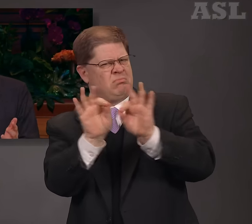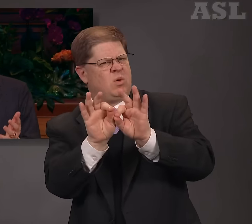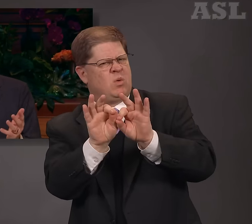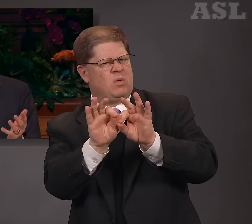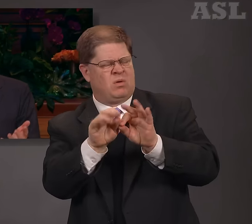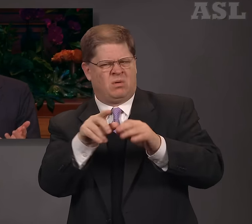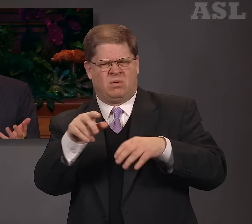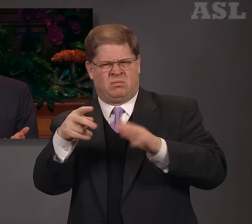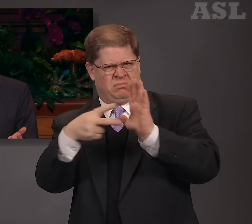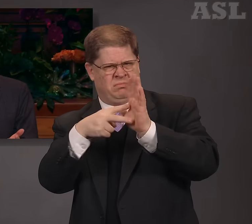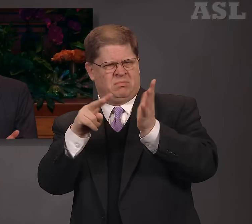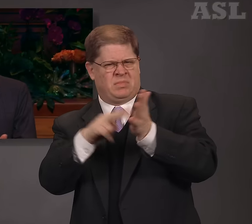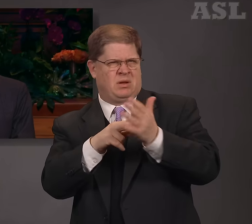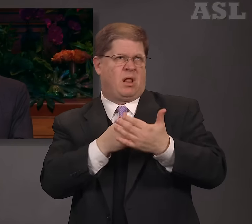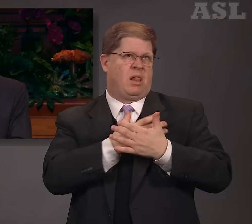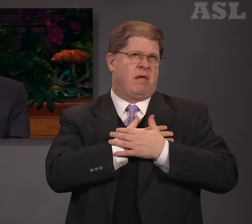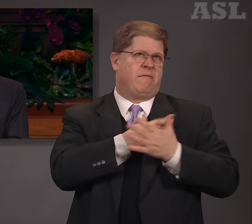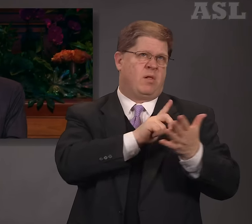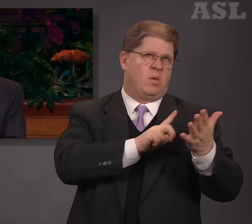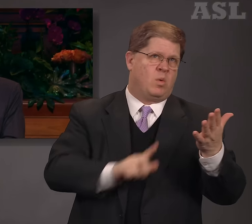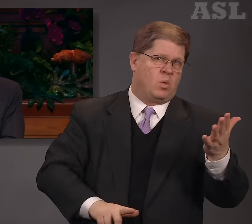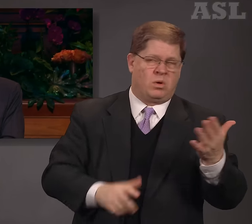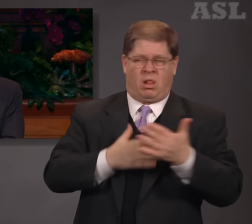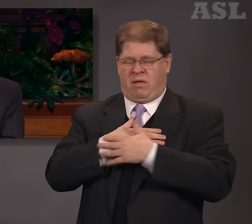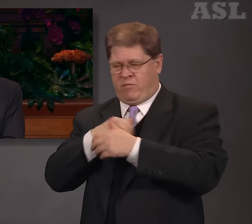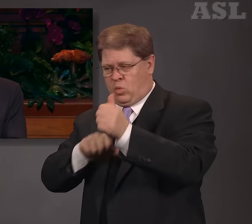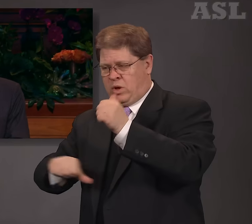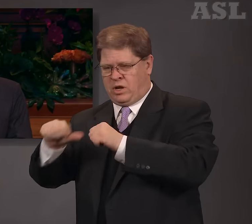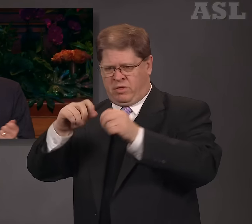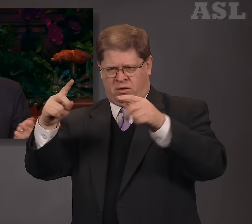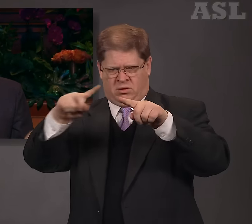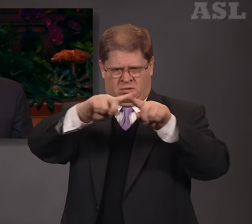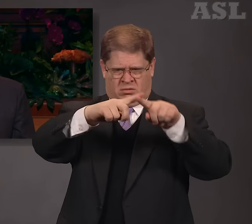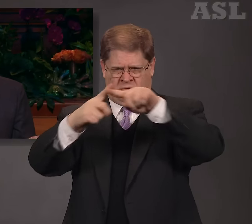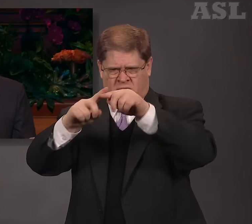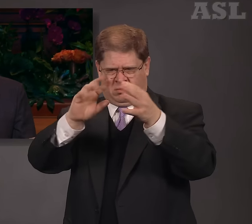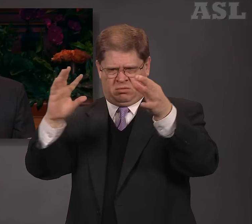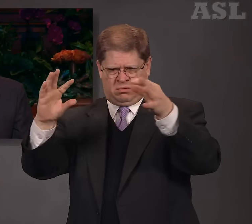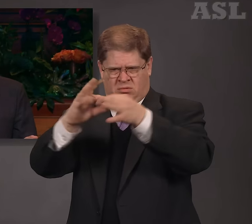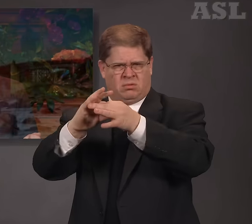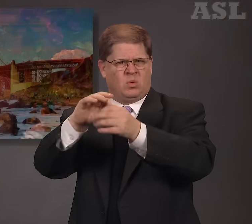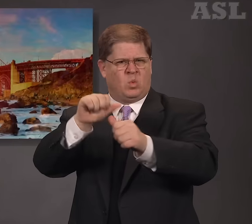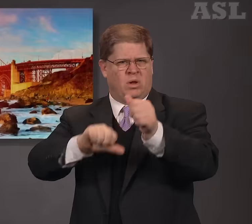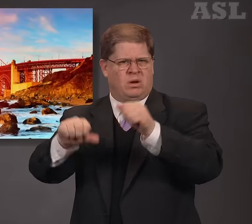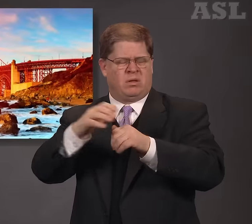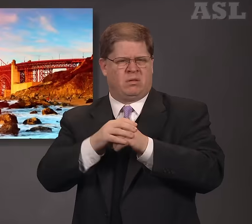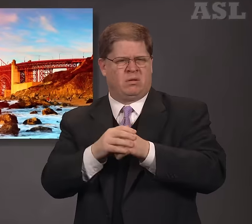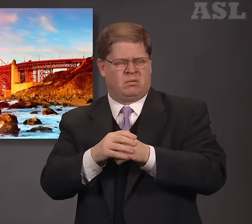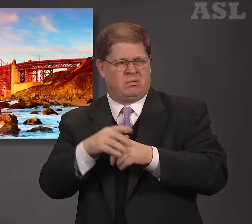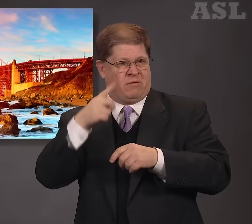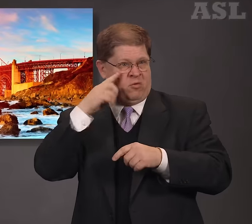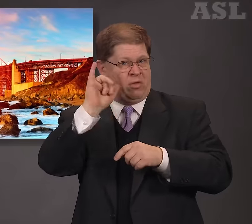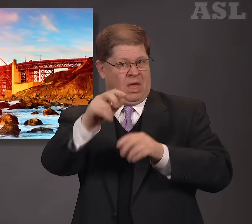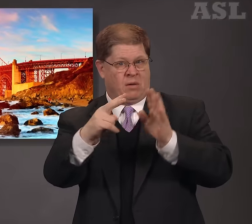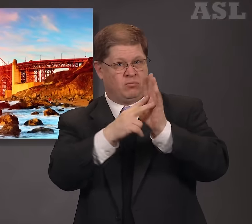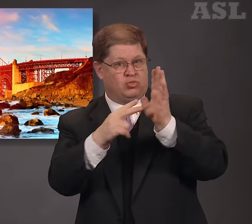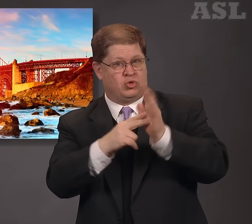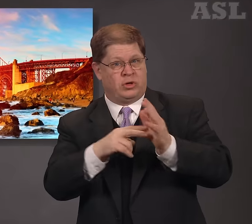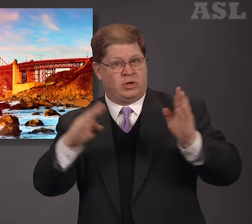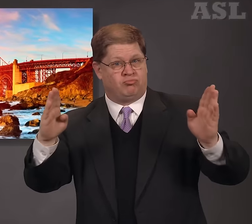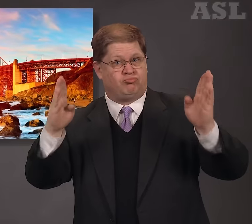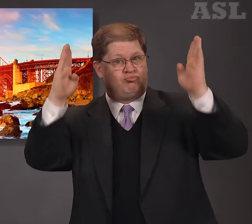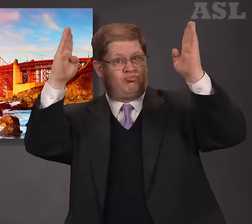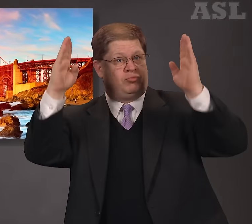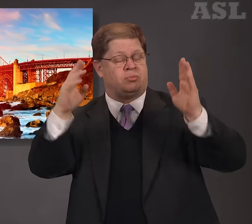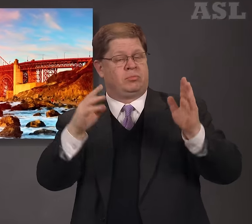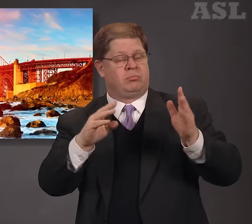important interdependency between loving the Lord and loving one another. For the Golden Gate Bridge to perform